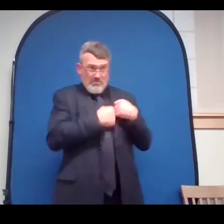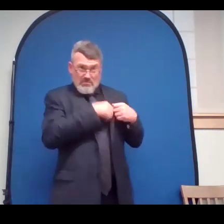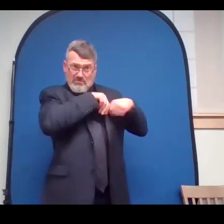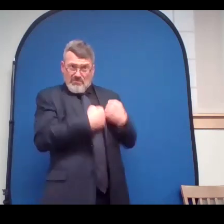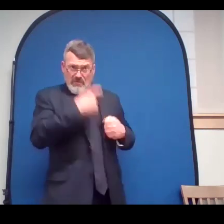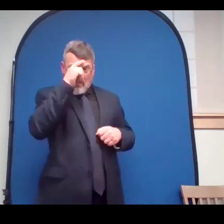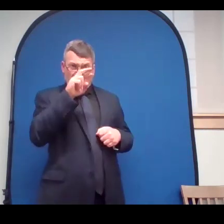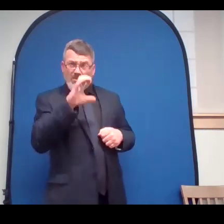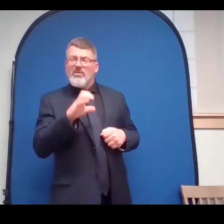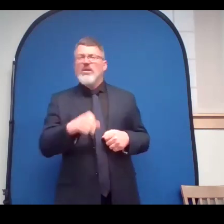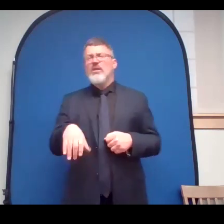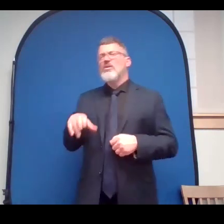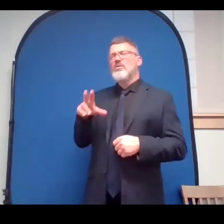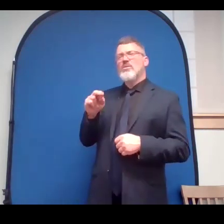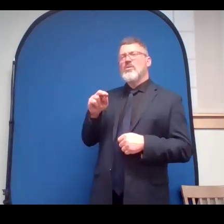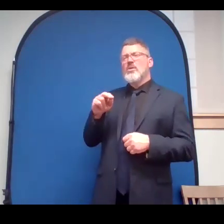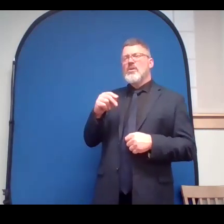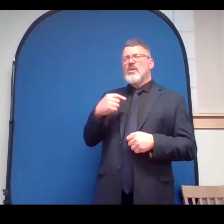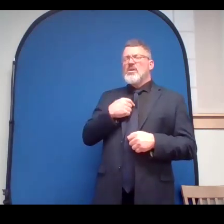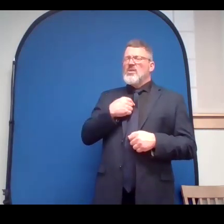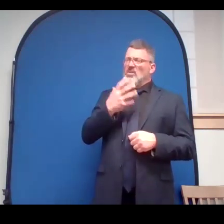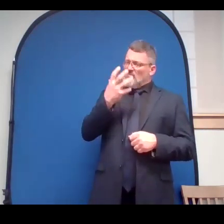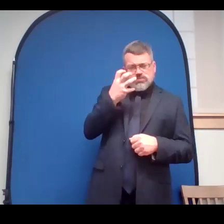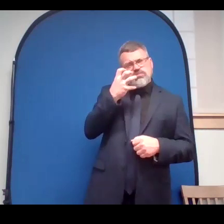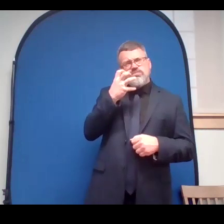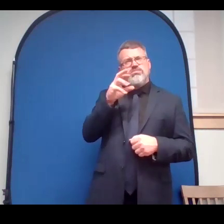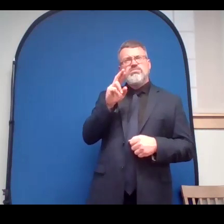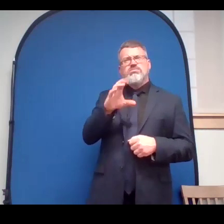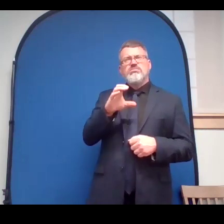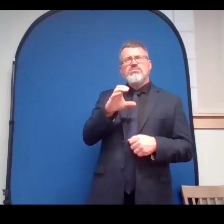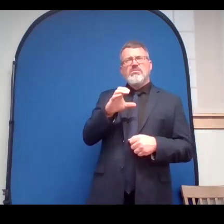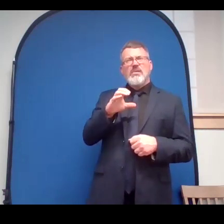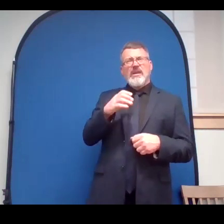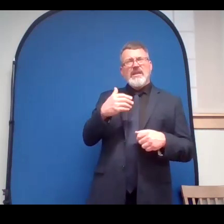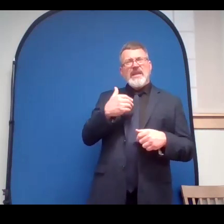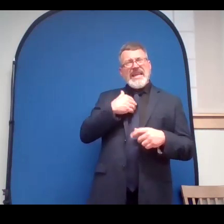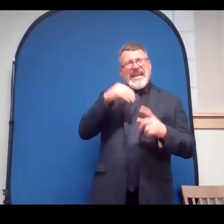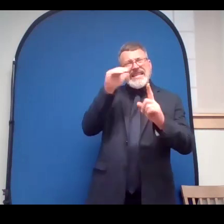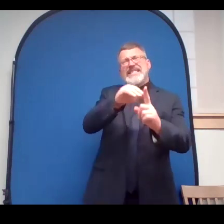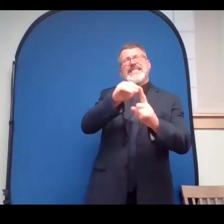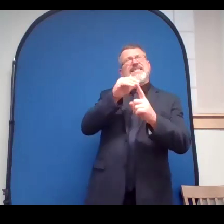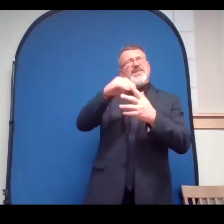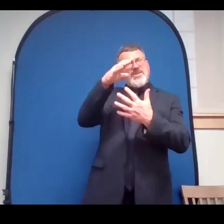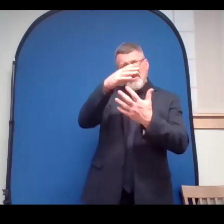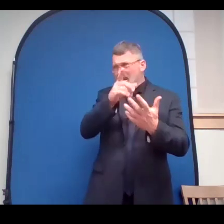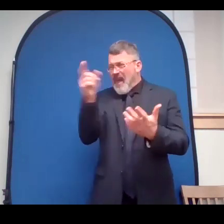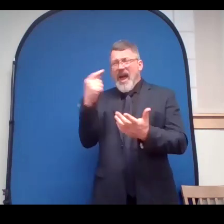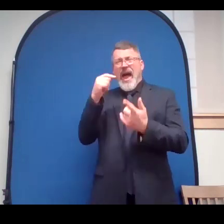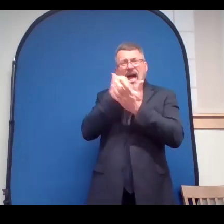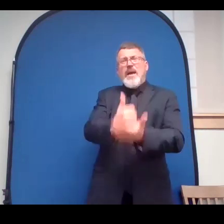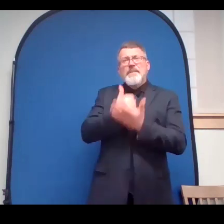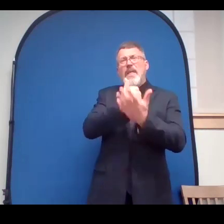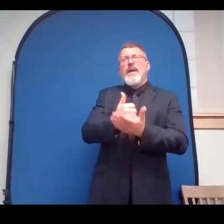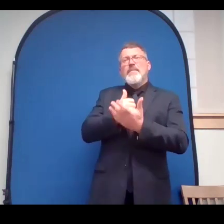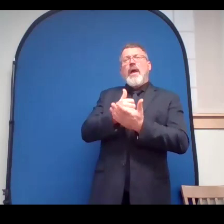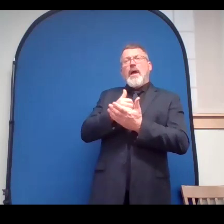Card. We gave him options. We get him to a hospital. Nobody else did that. We gave him the opportunity for